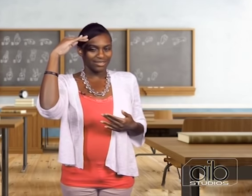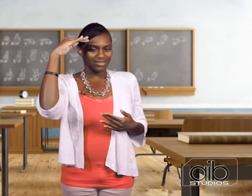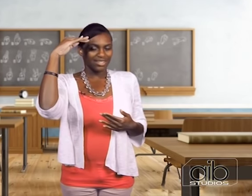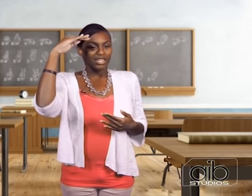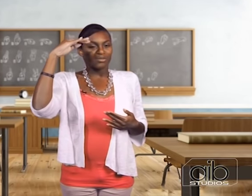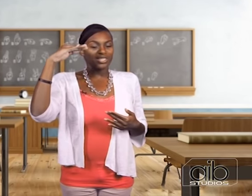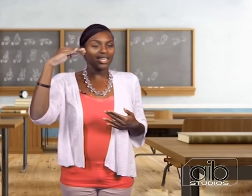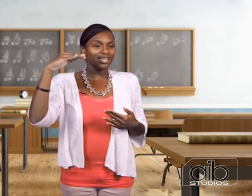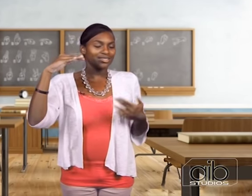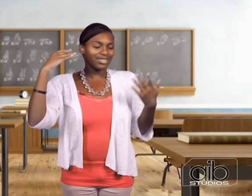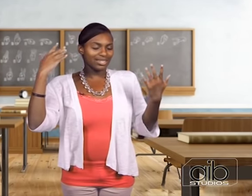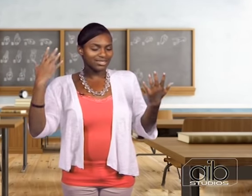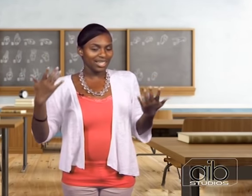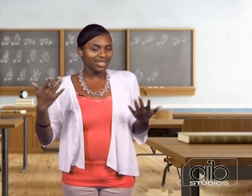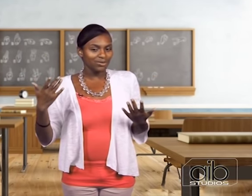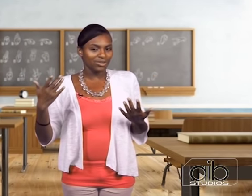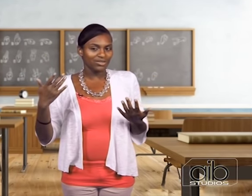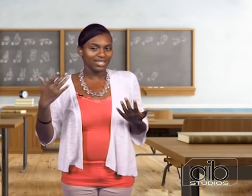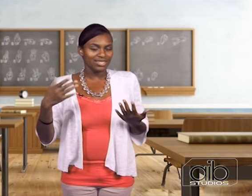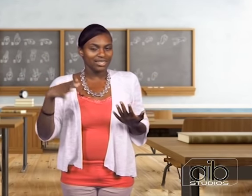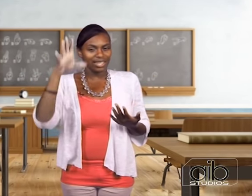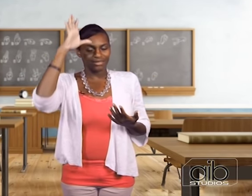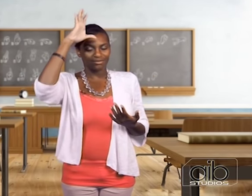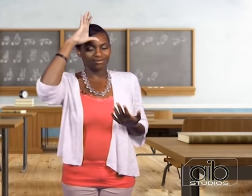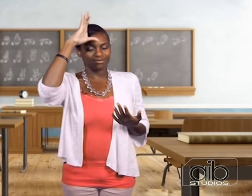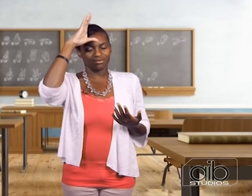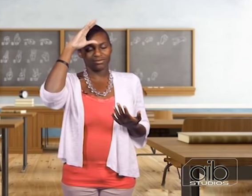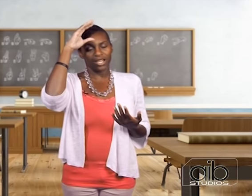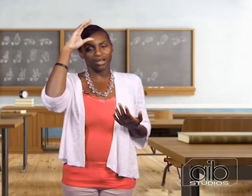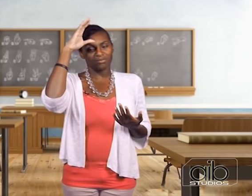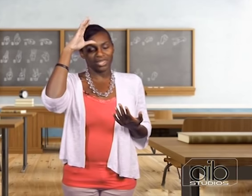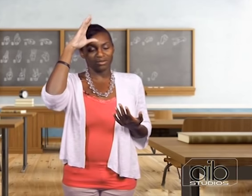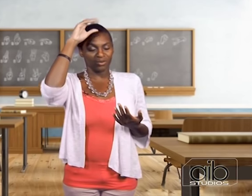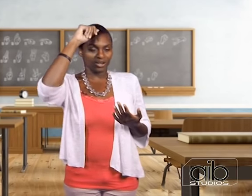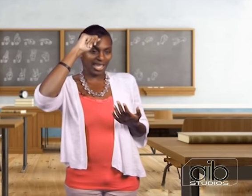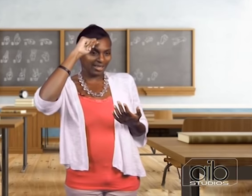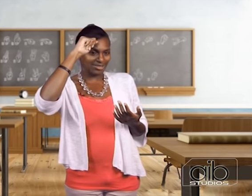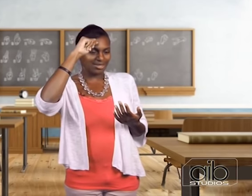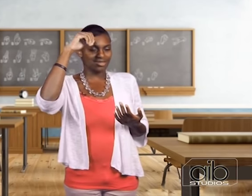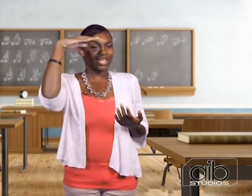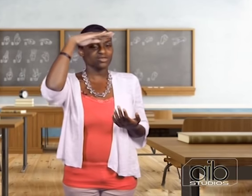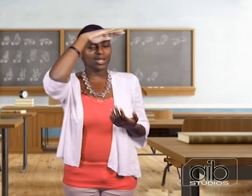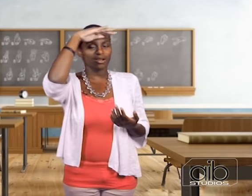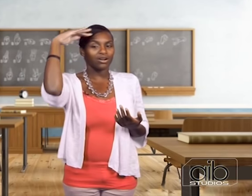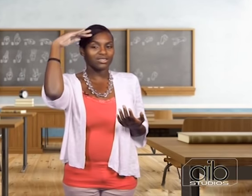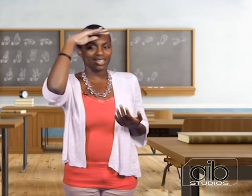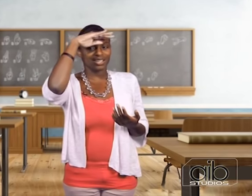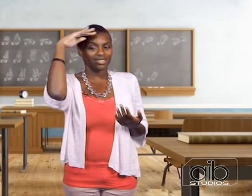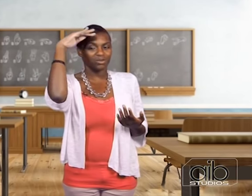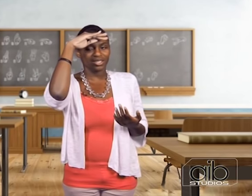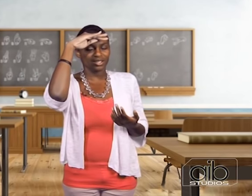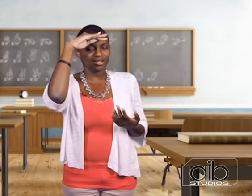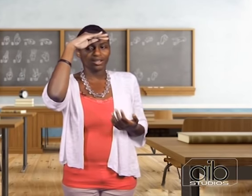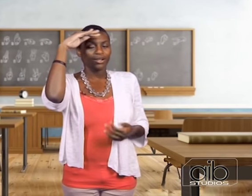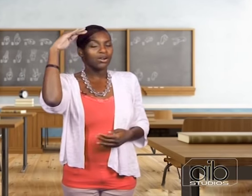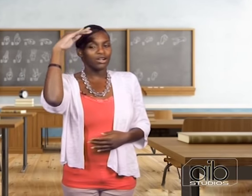signs. Because in the signing world, they say that men wear hats. So that's why all the signs up here are